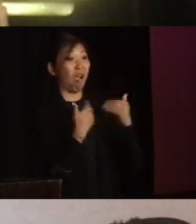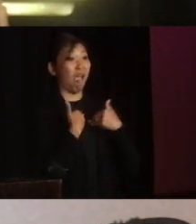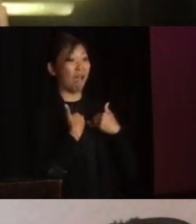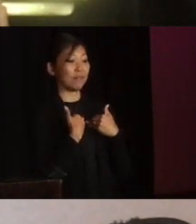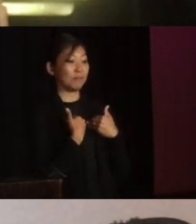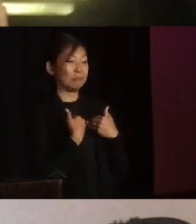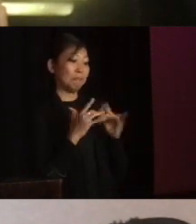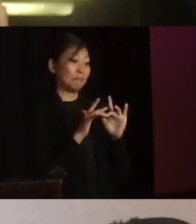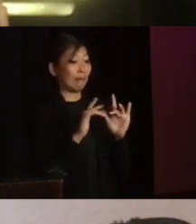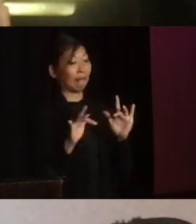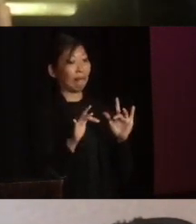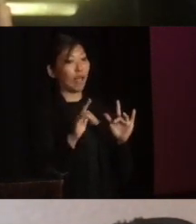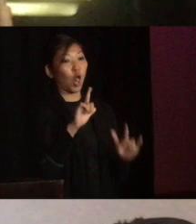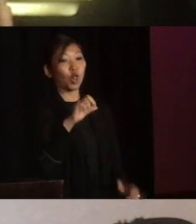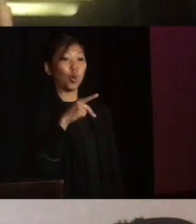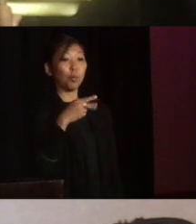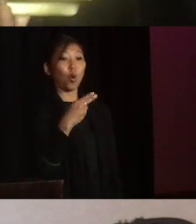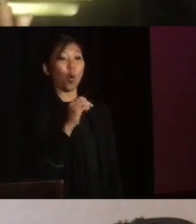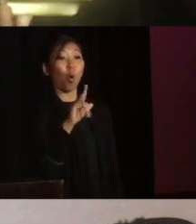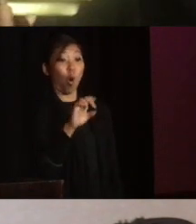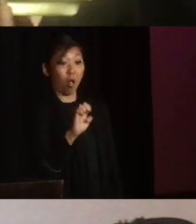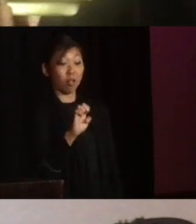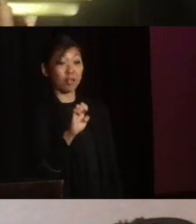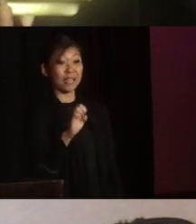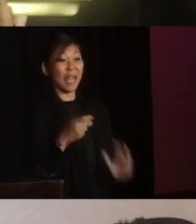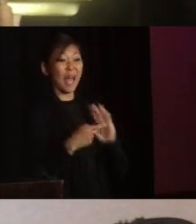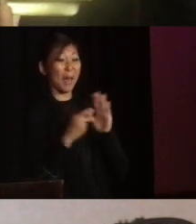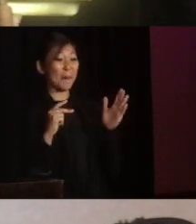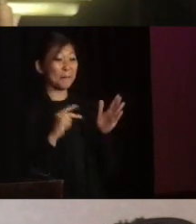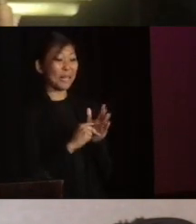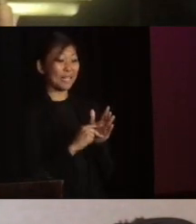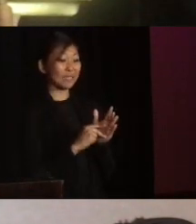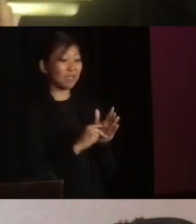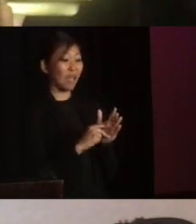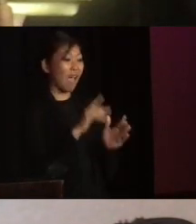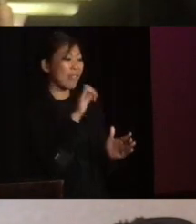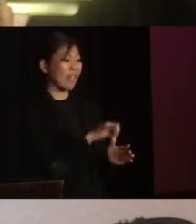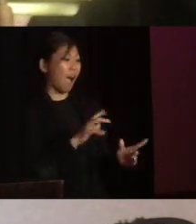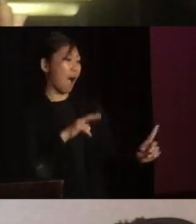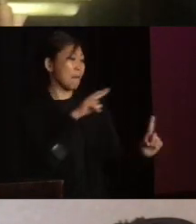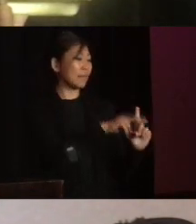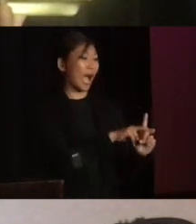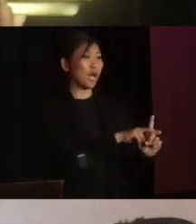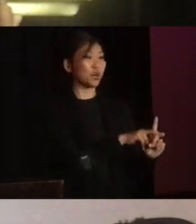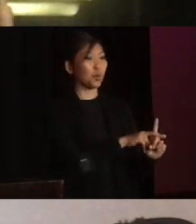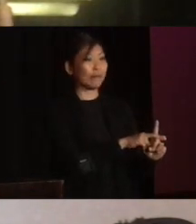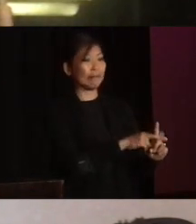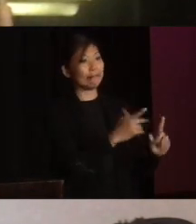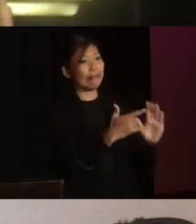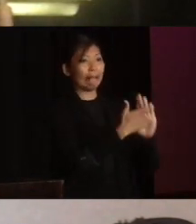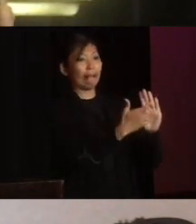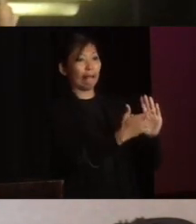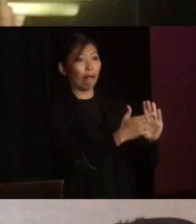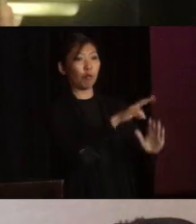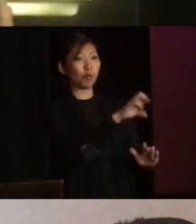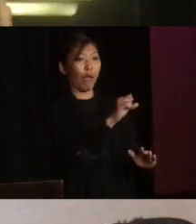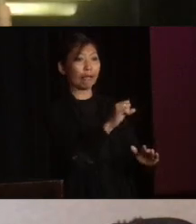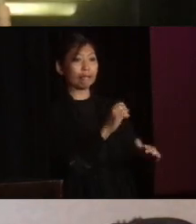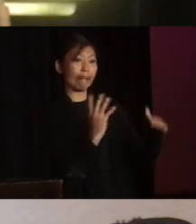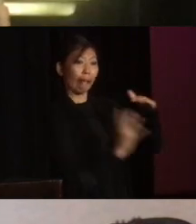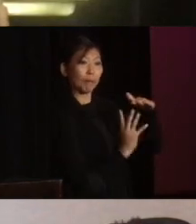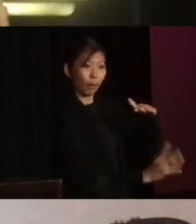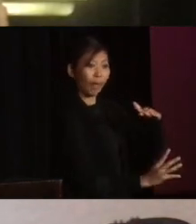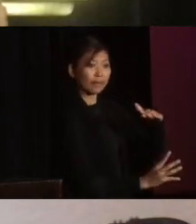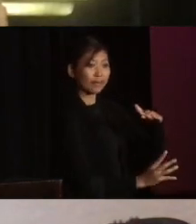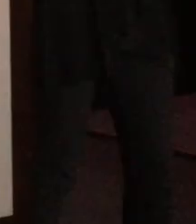was, to my understanding, meant for illegal US immigrants, not for Korean adoptees who didn't get their Korean,